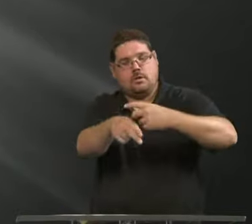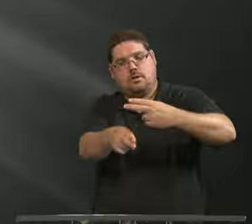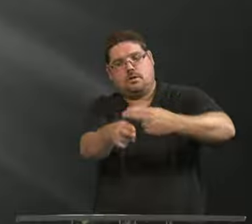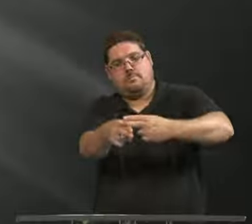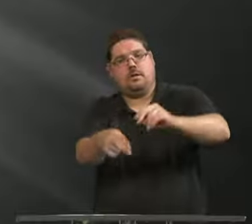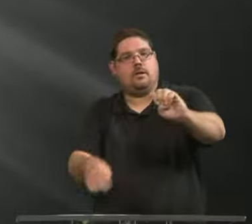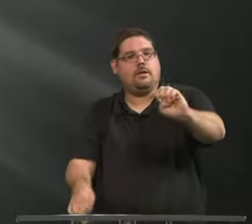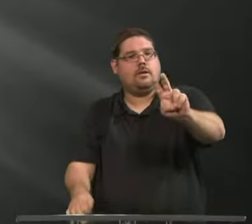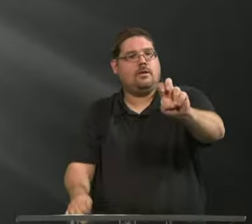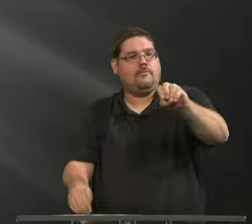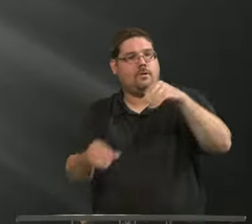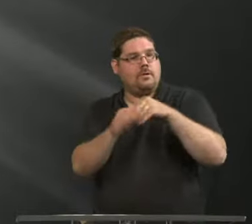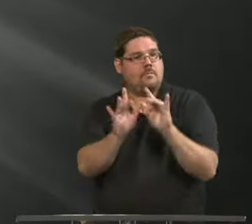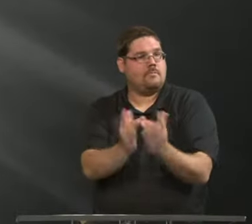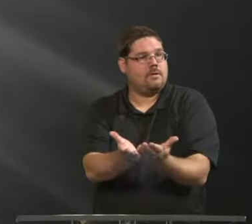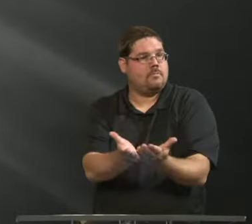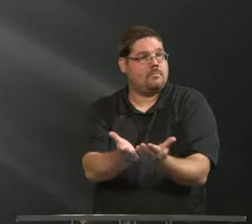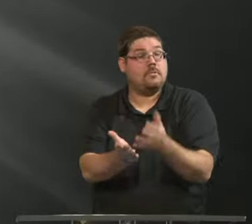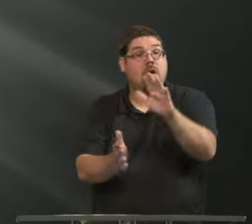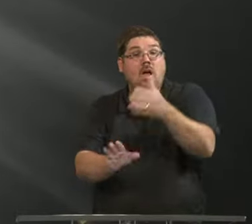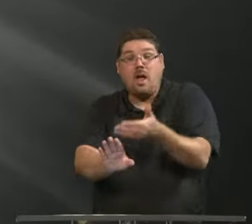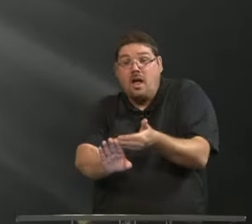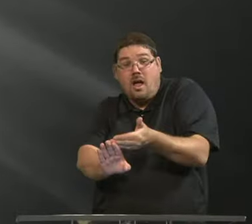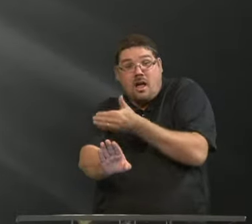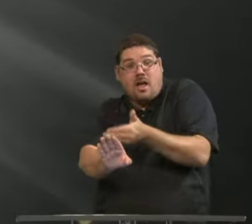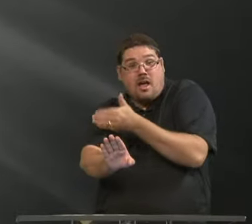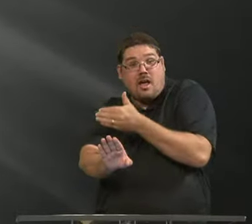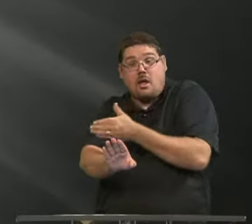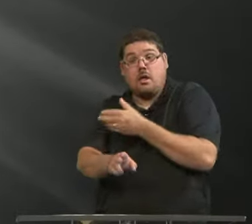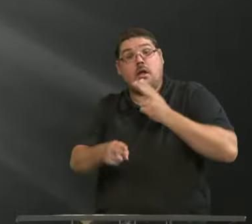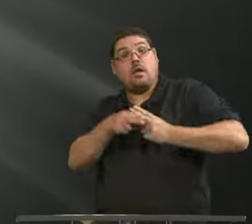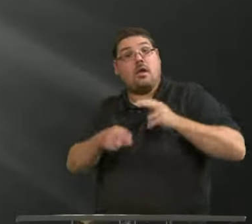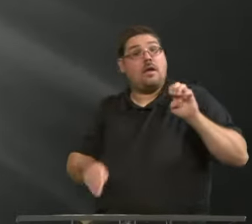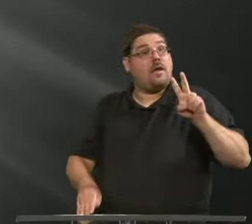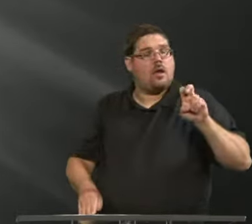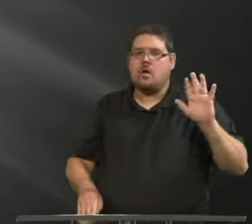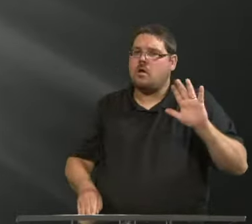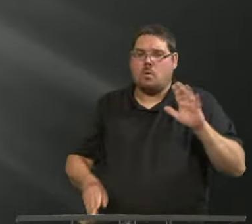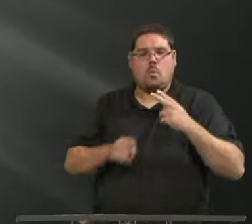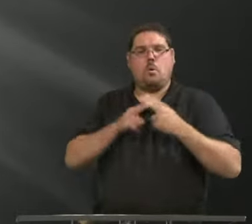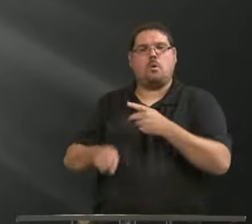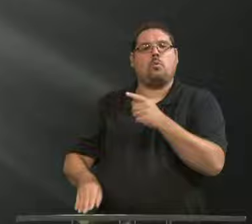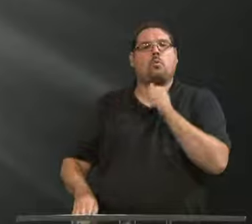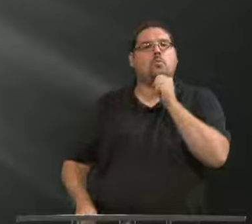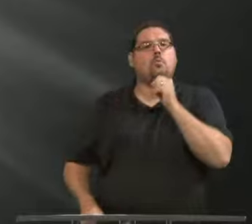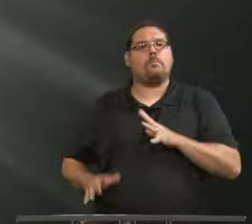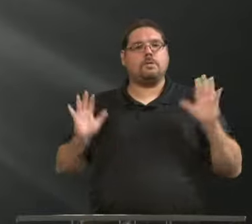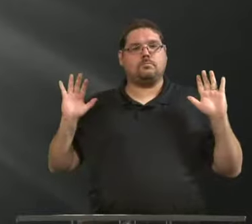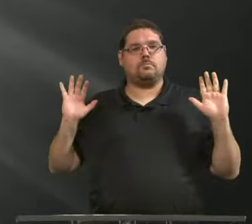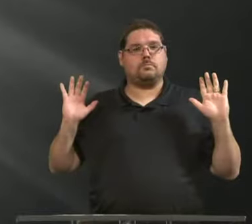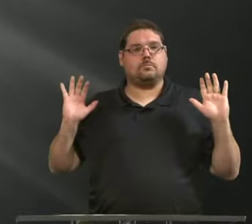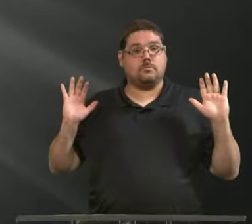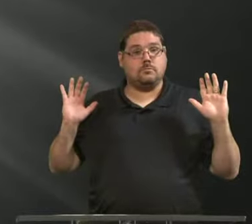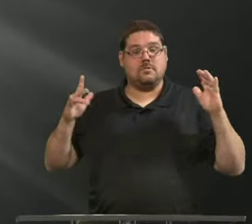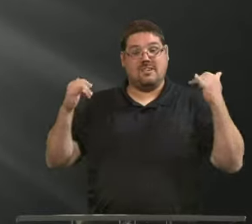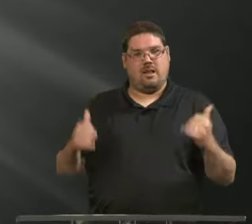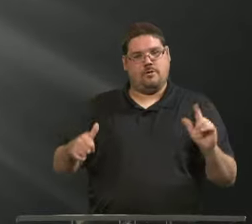Eve. But you realize that's the first time that name appears in the Bible. Previous